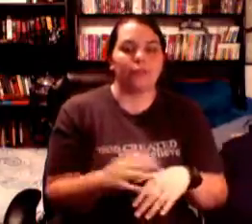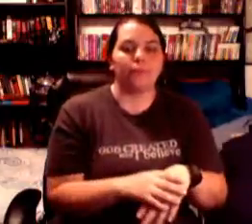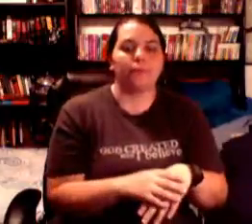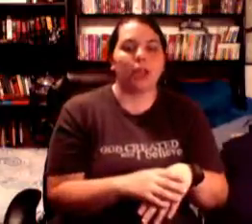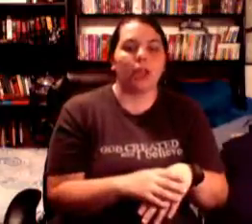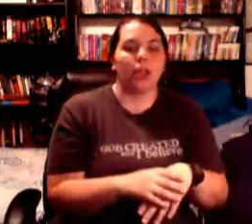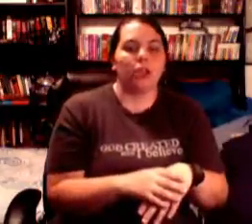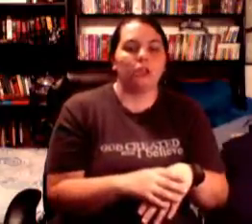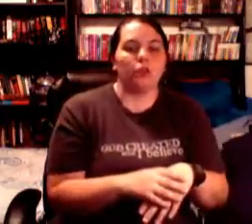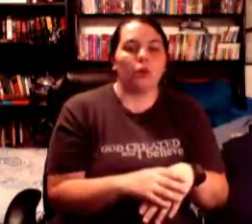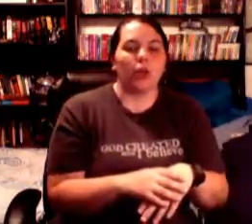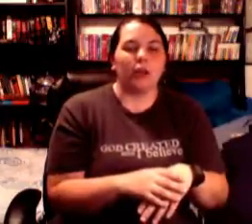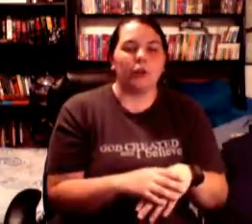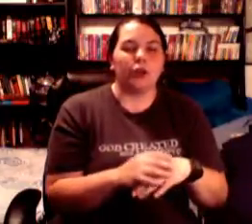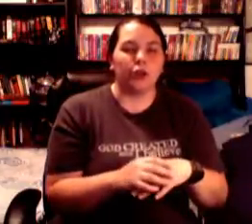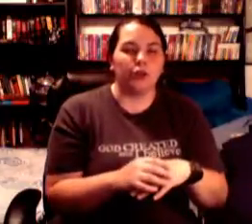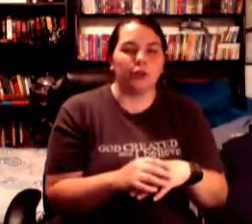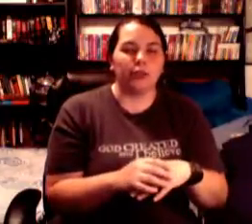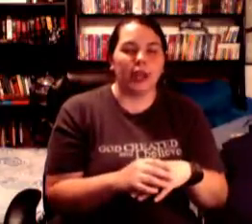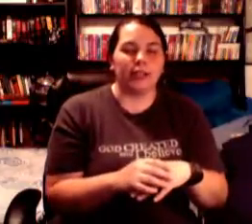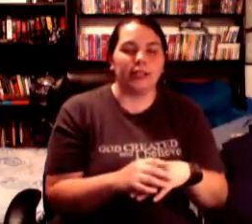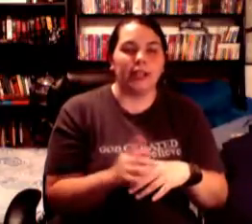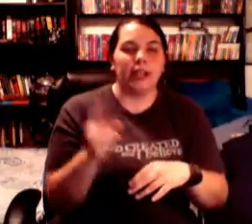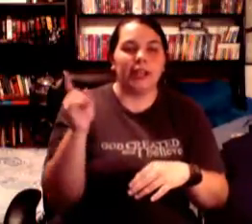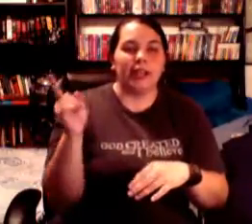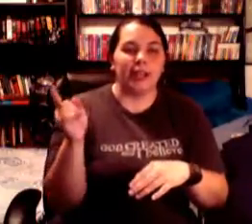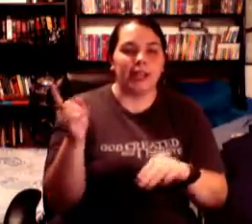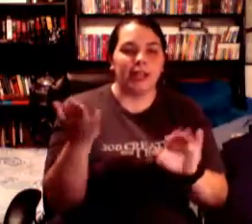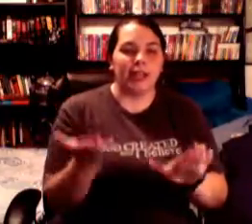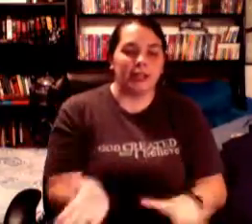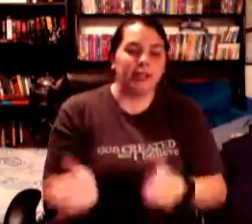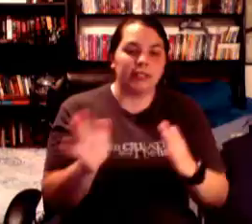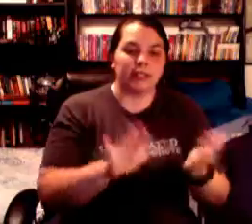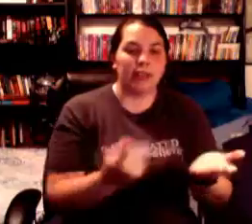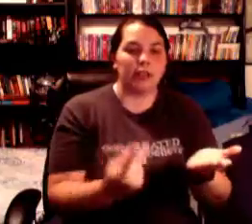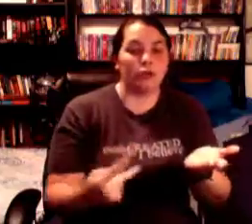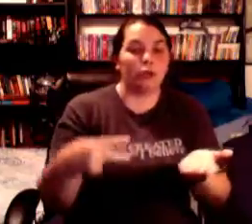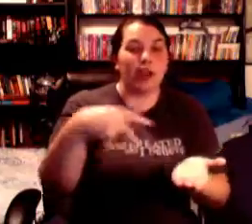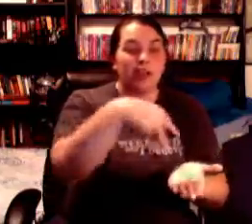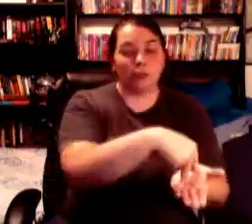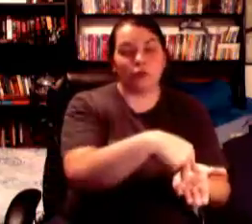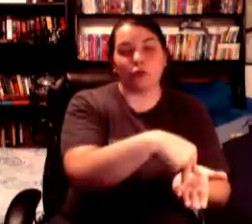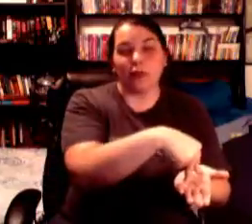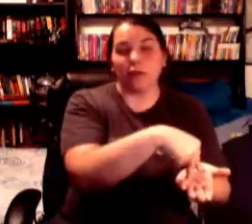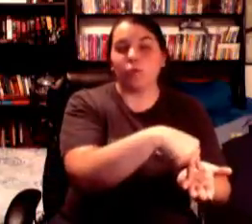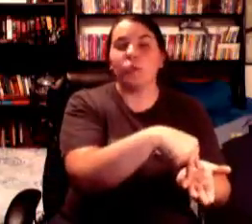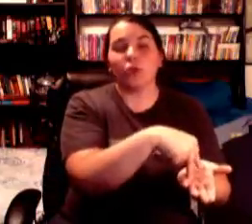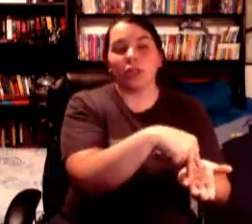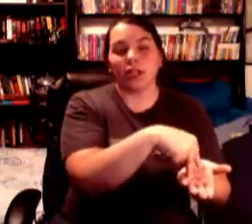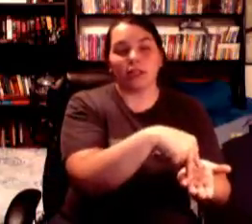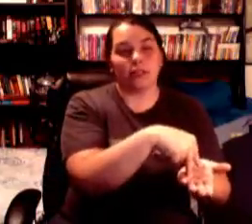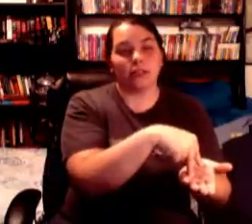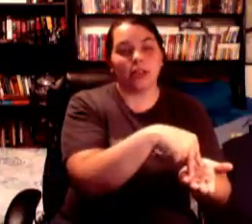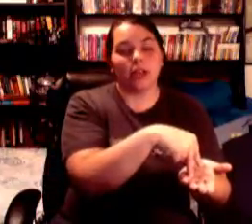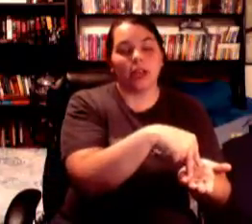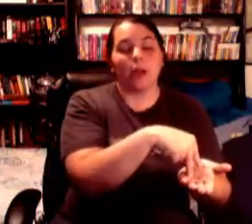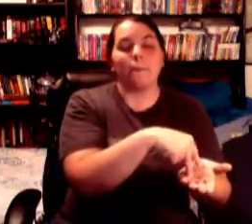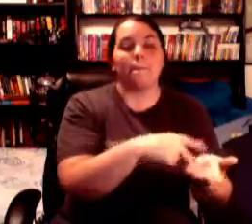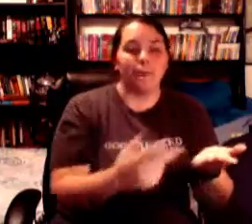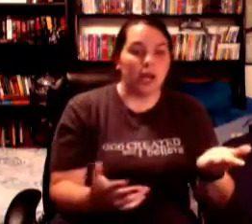you. So we could do that he dead raised, which would make more sense,